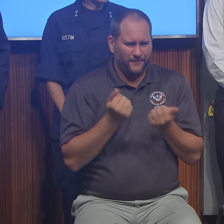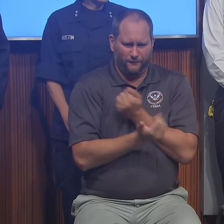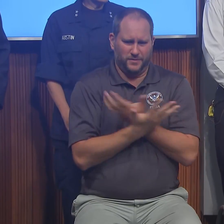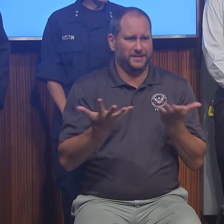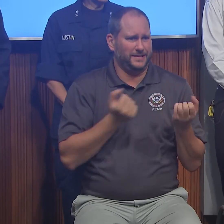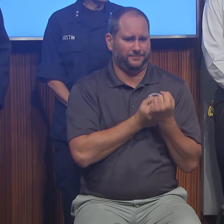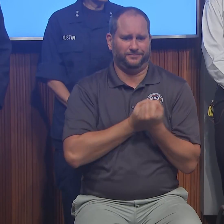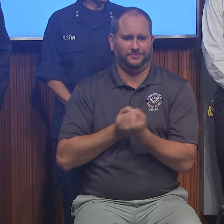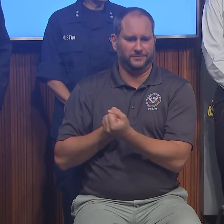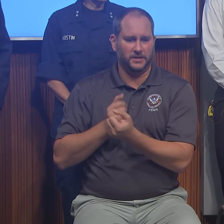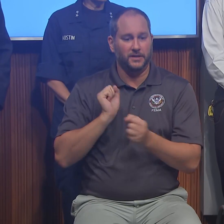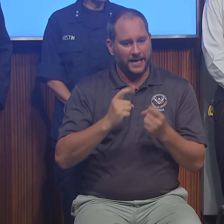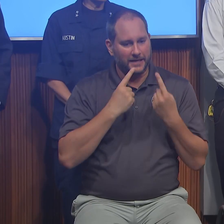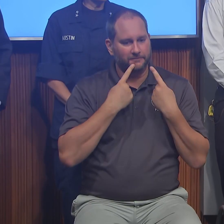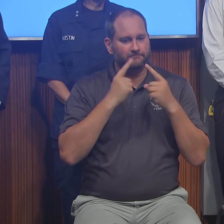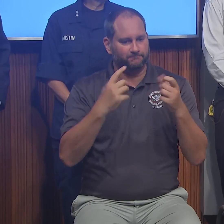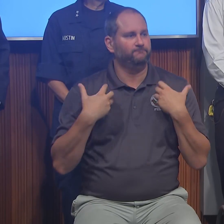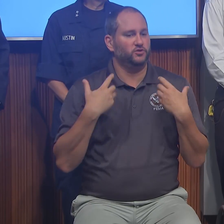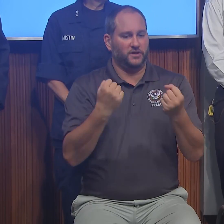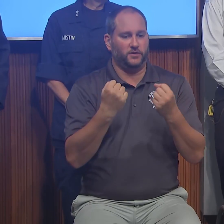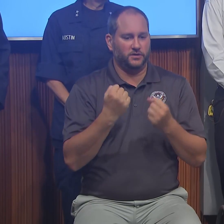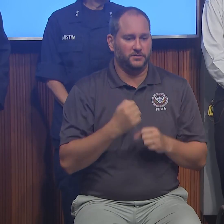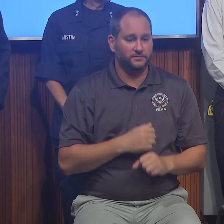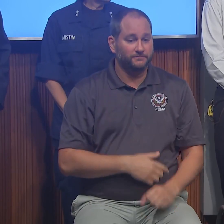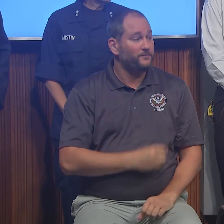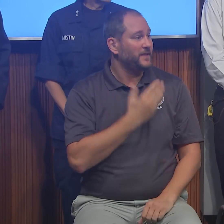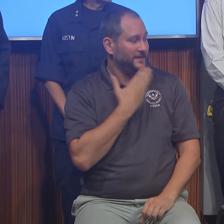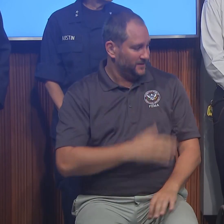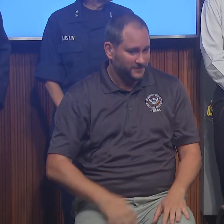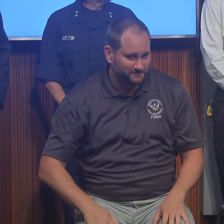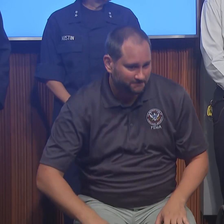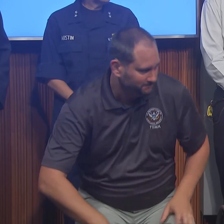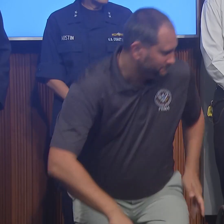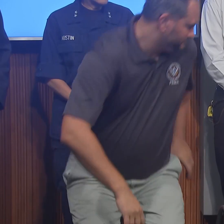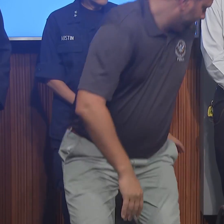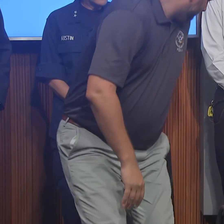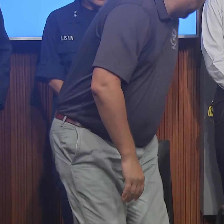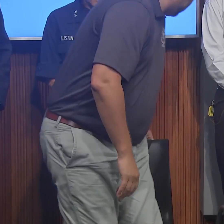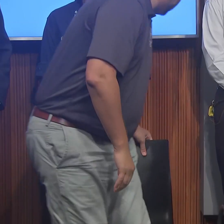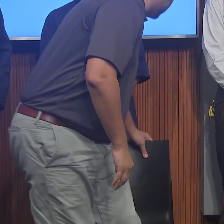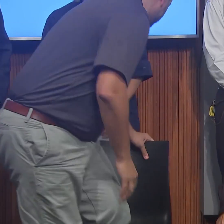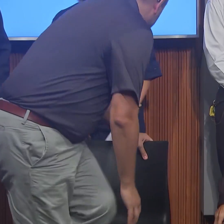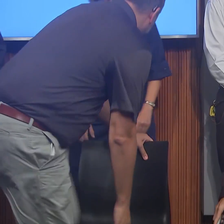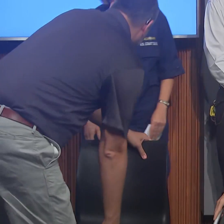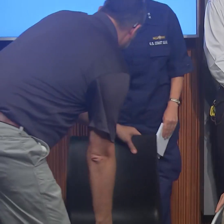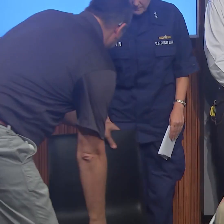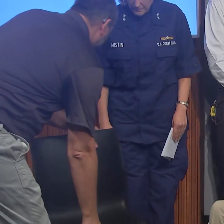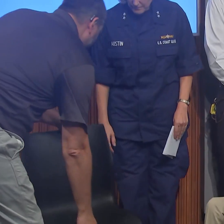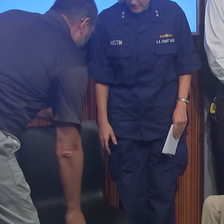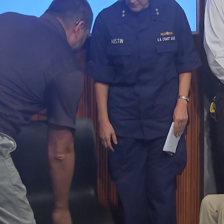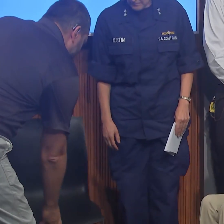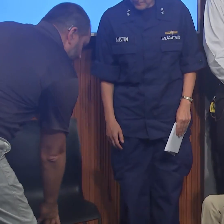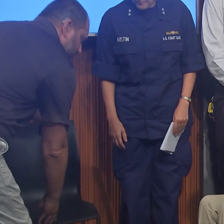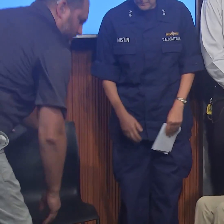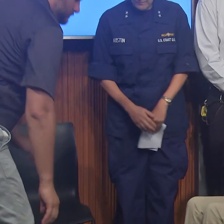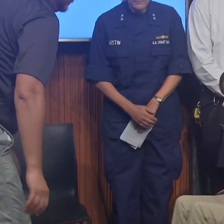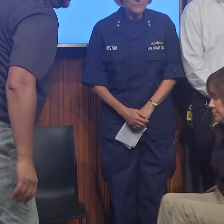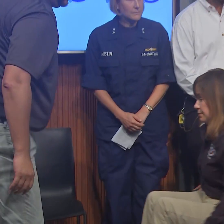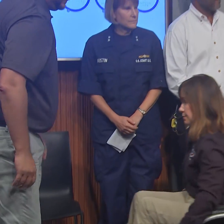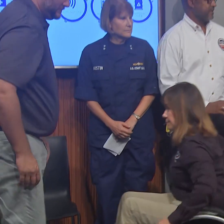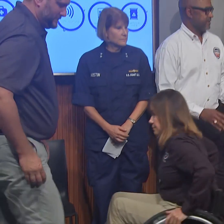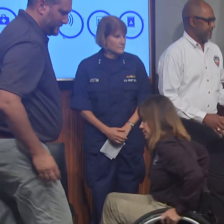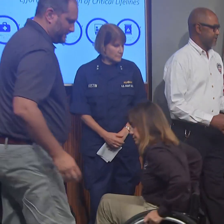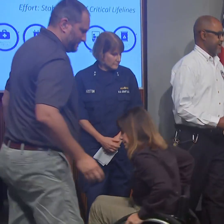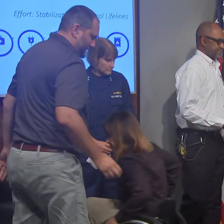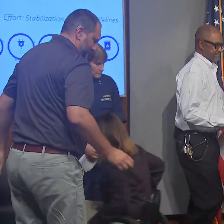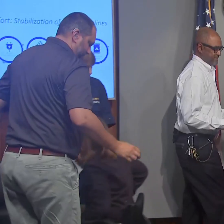and recover from the effects of the disaster. Thank you, Linda. Appreciate that. And then finally, or next up, Environmental Protection Agency,